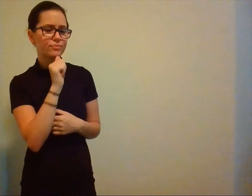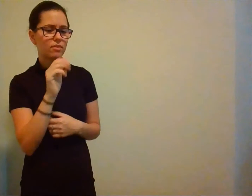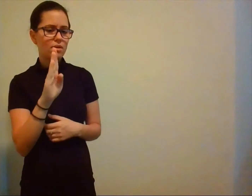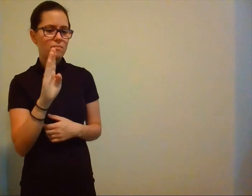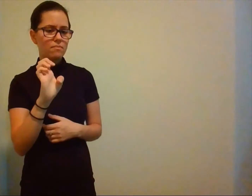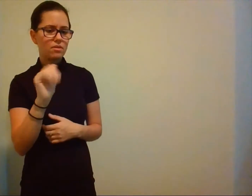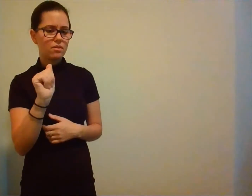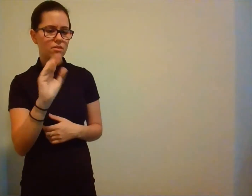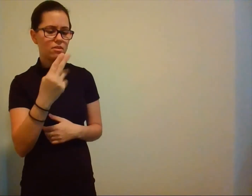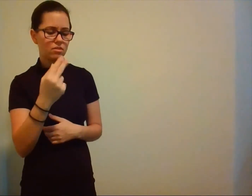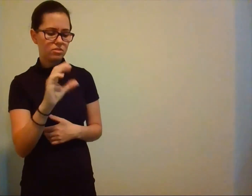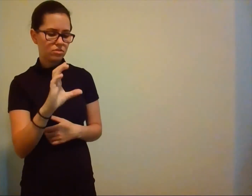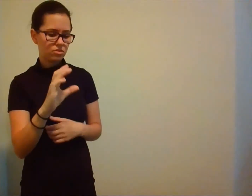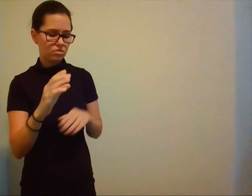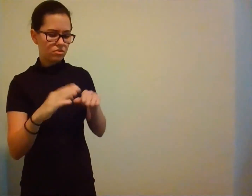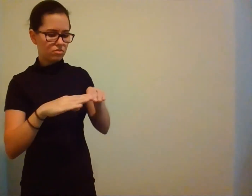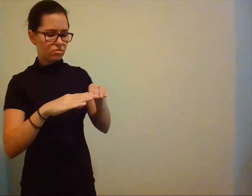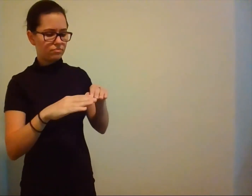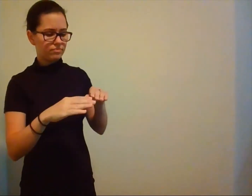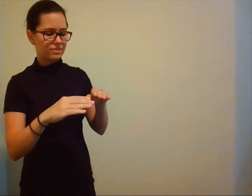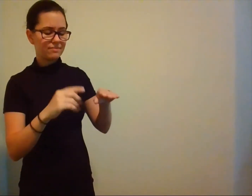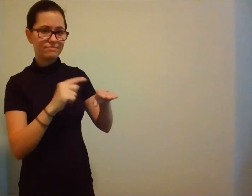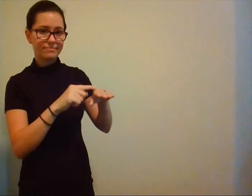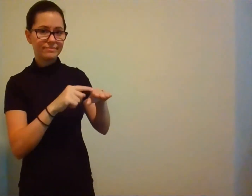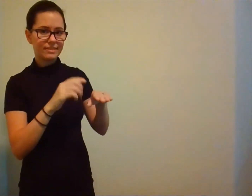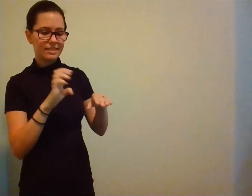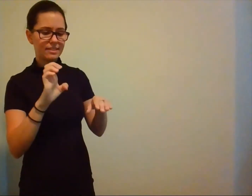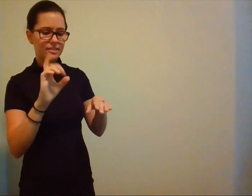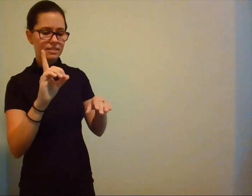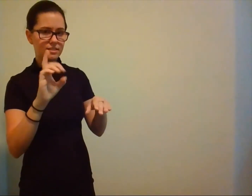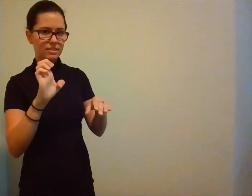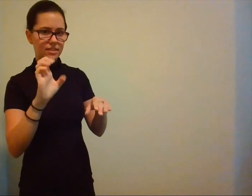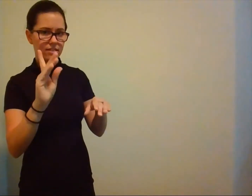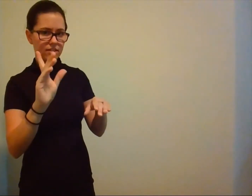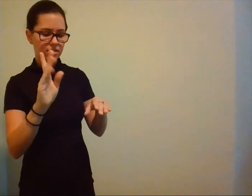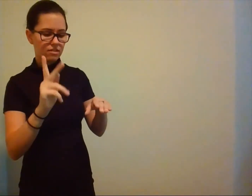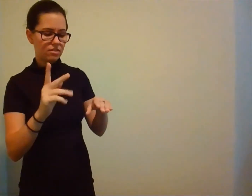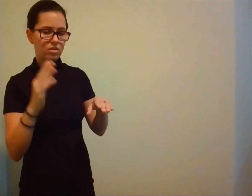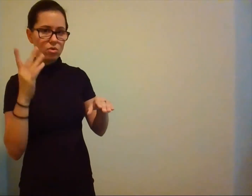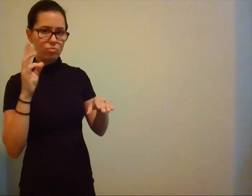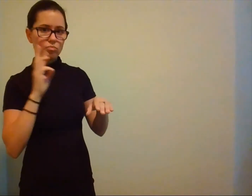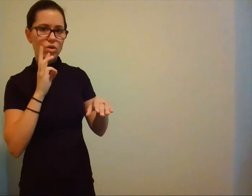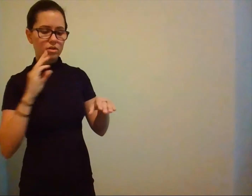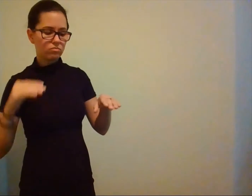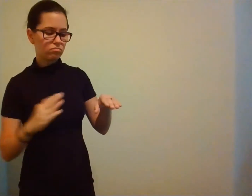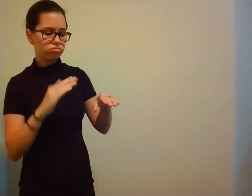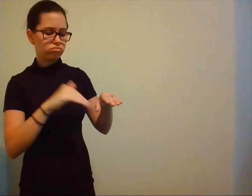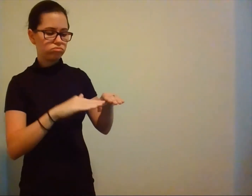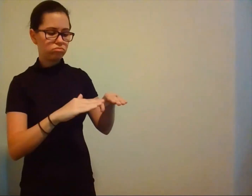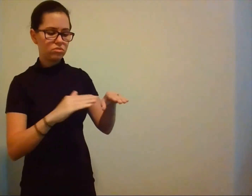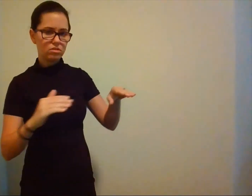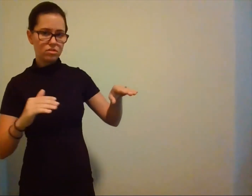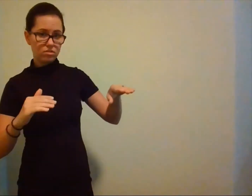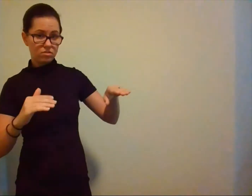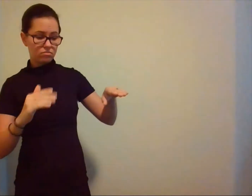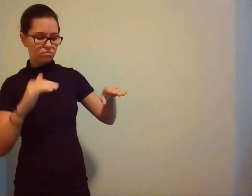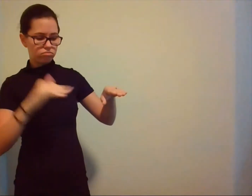houses are built literally over the high tide line, right. So the waves will crash like right on the foundation, under your